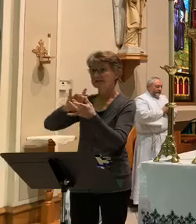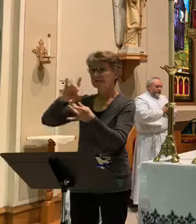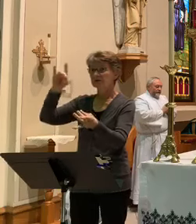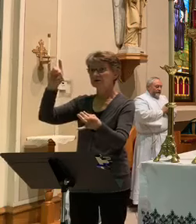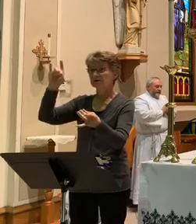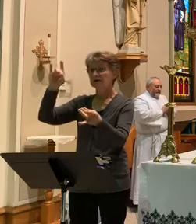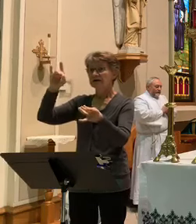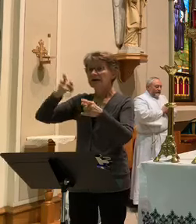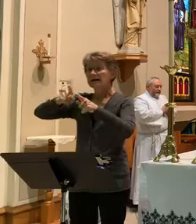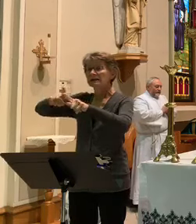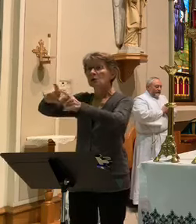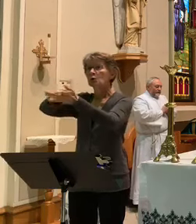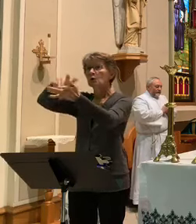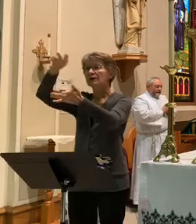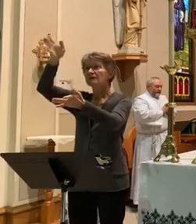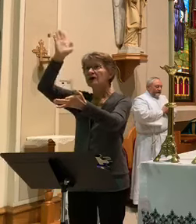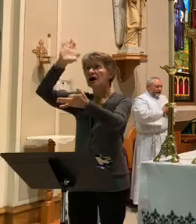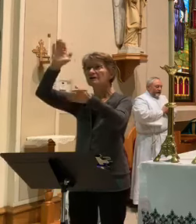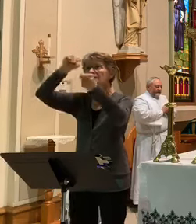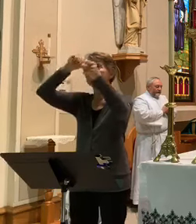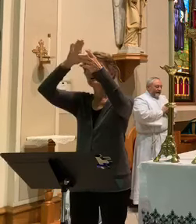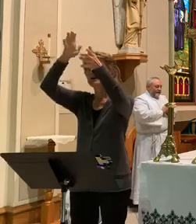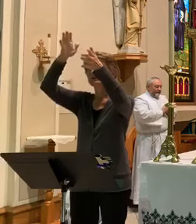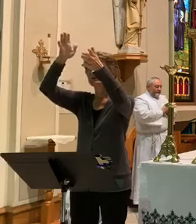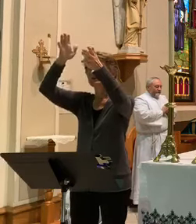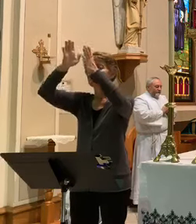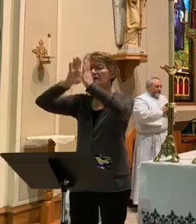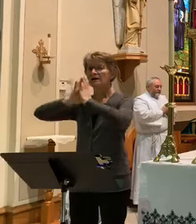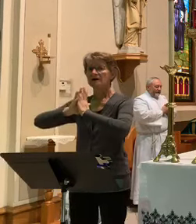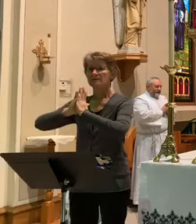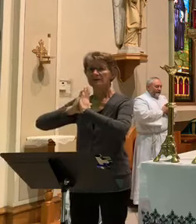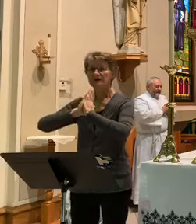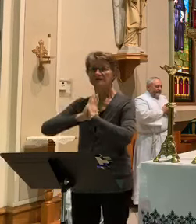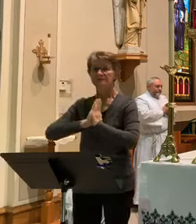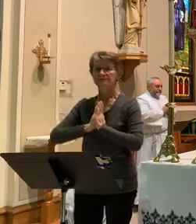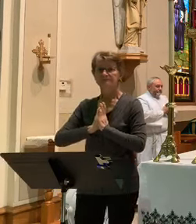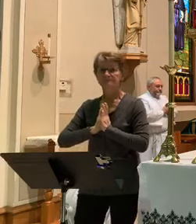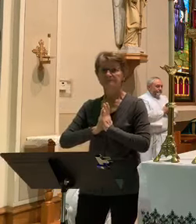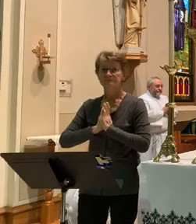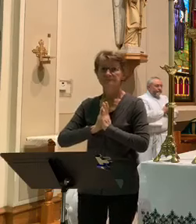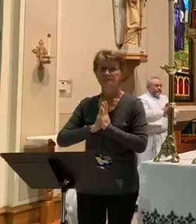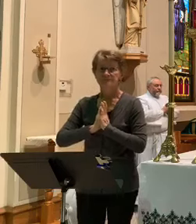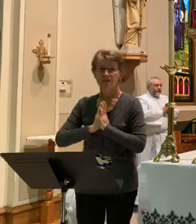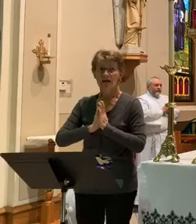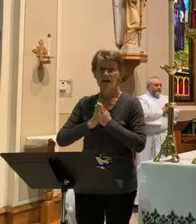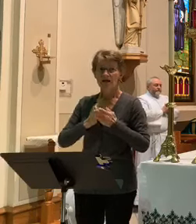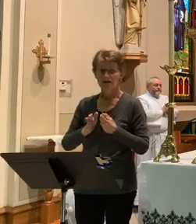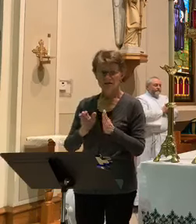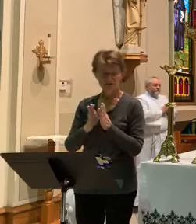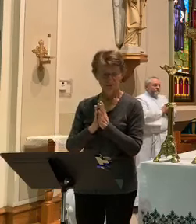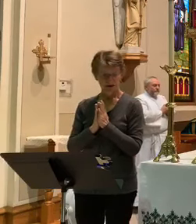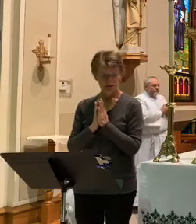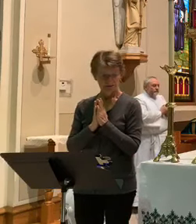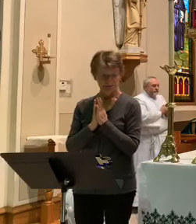Holy Spirit, in the glory of God the Father. Amen. Let us